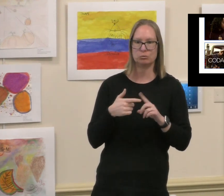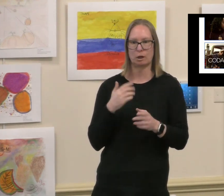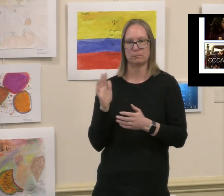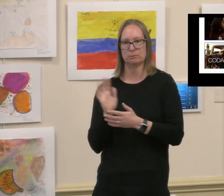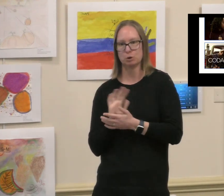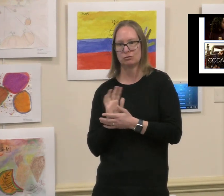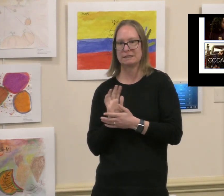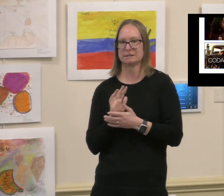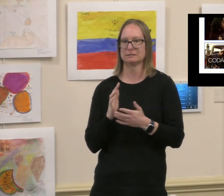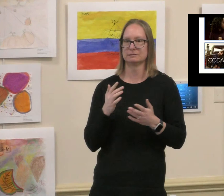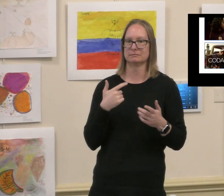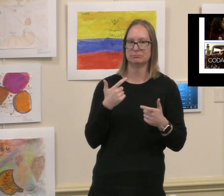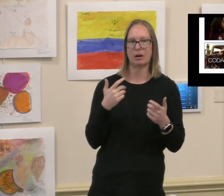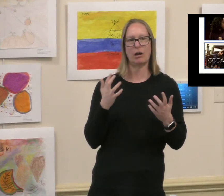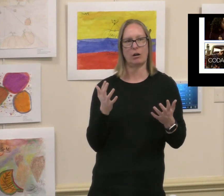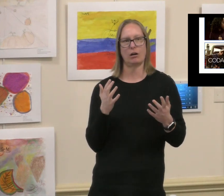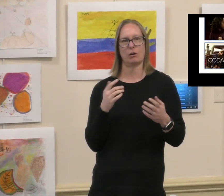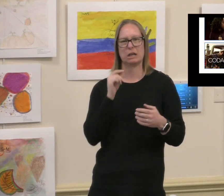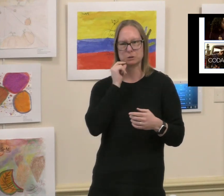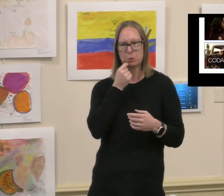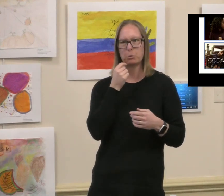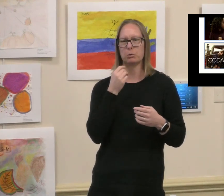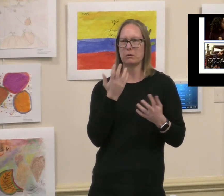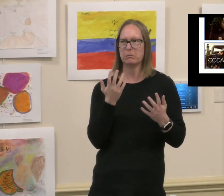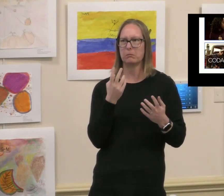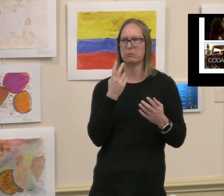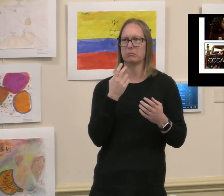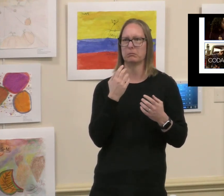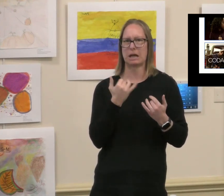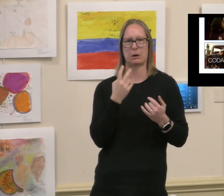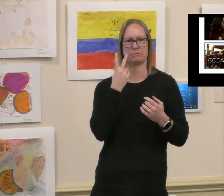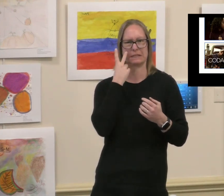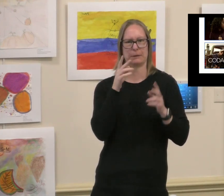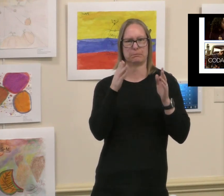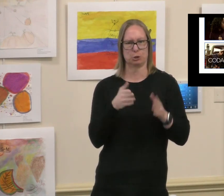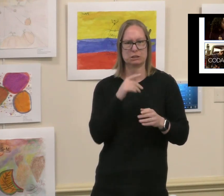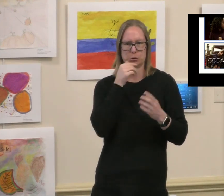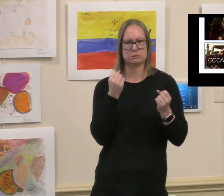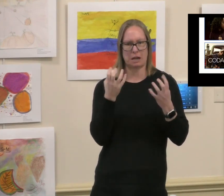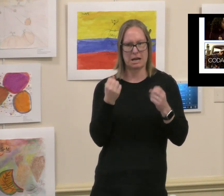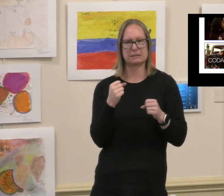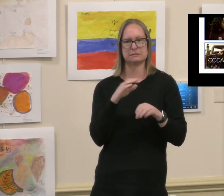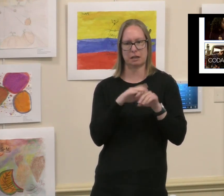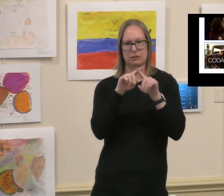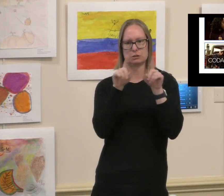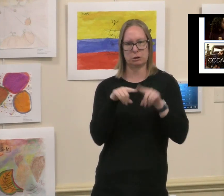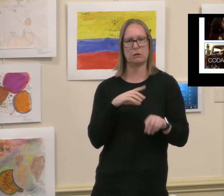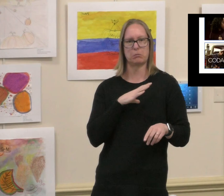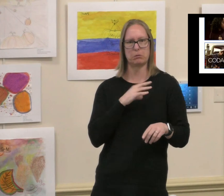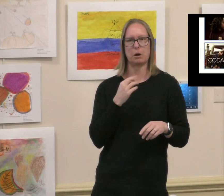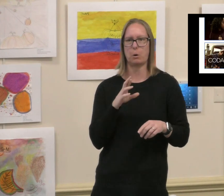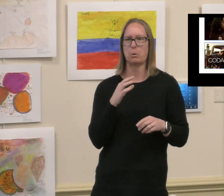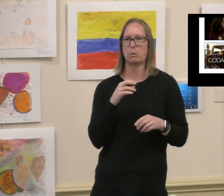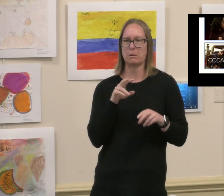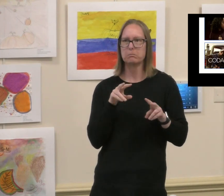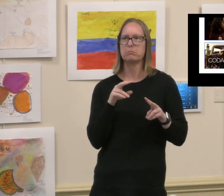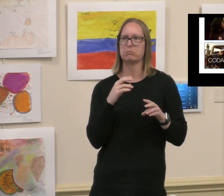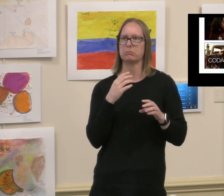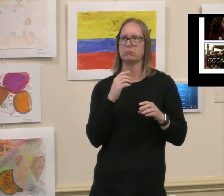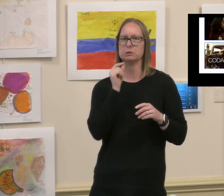So many people have been able to watch these from their living room or the movie theater and say, wow, that's really cool to see a person signing right there on the